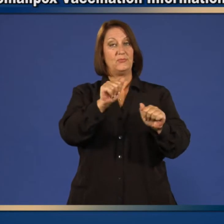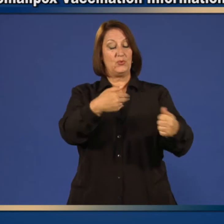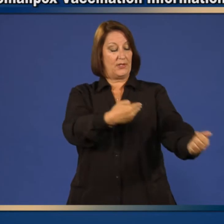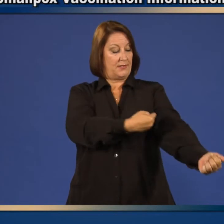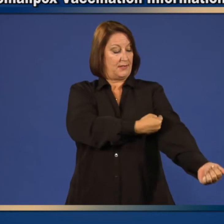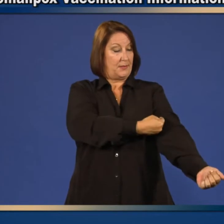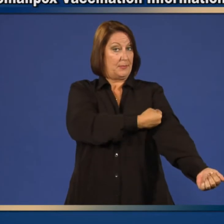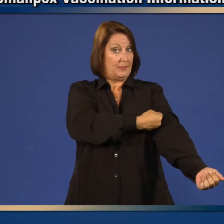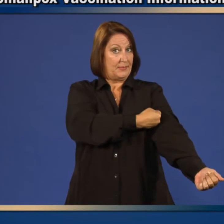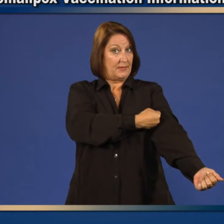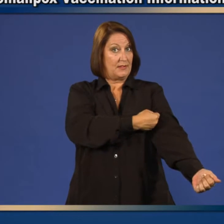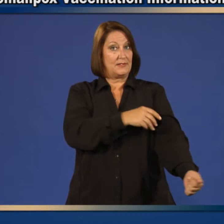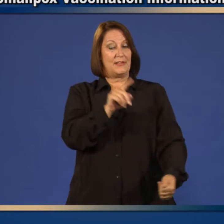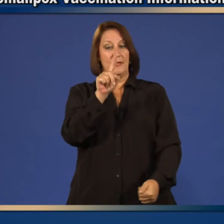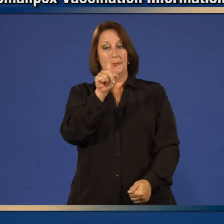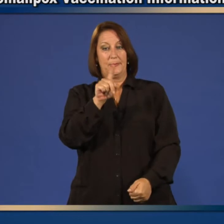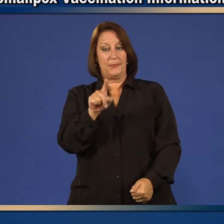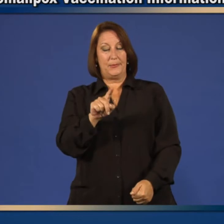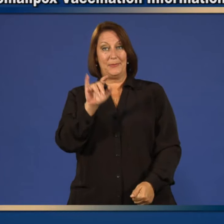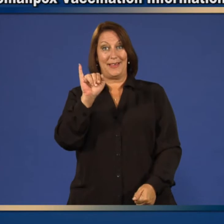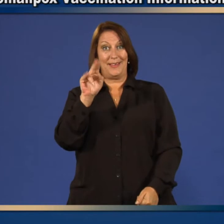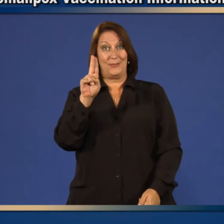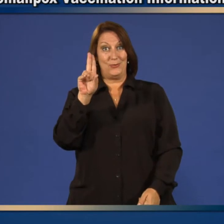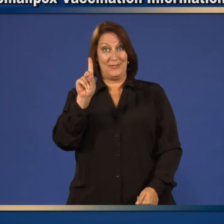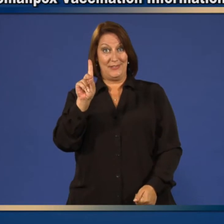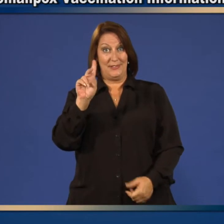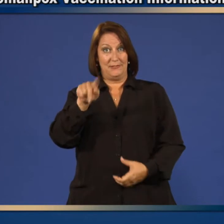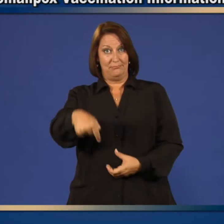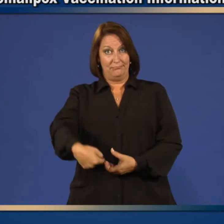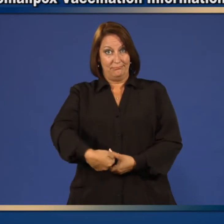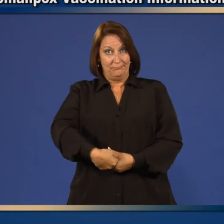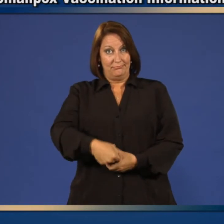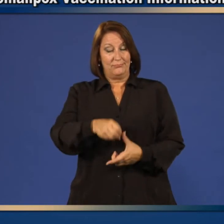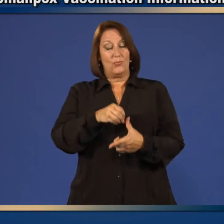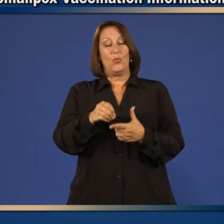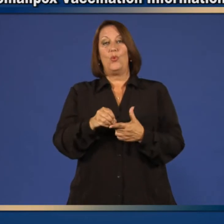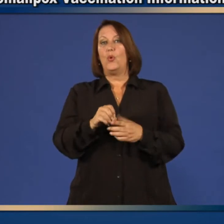pills, injections, implants,